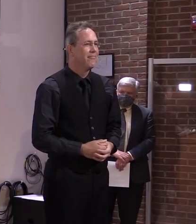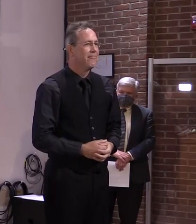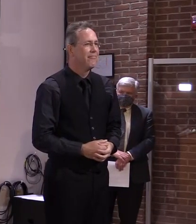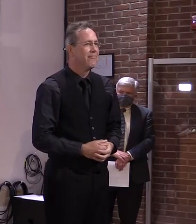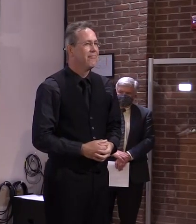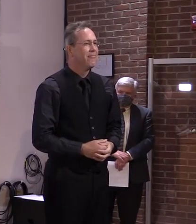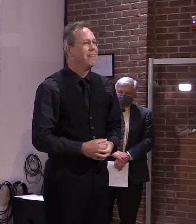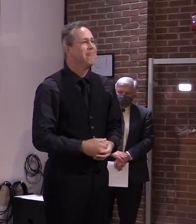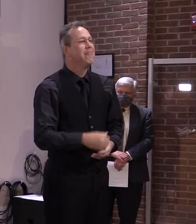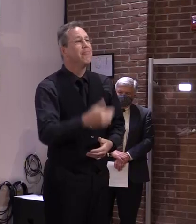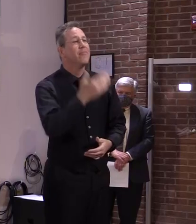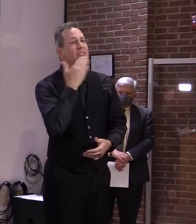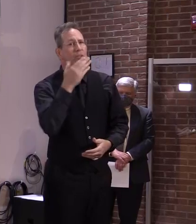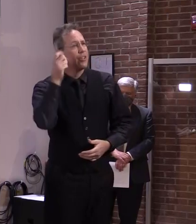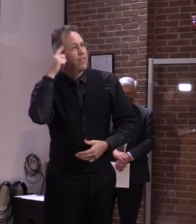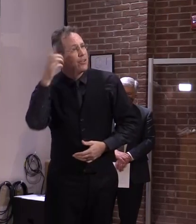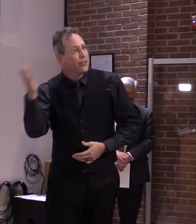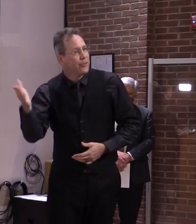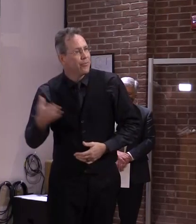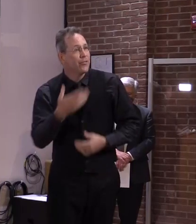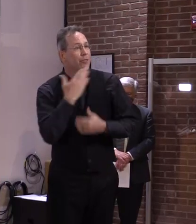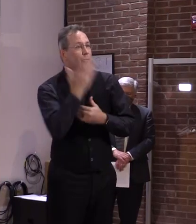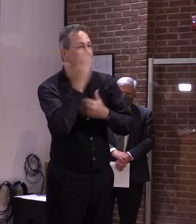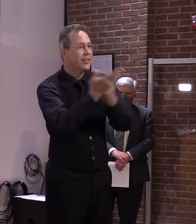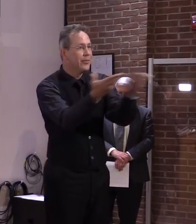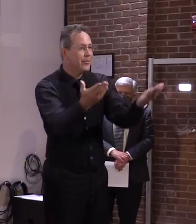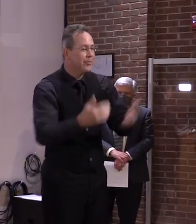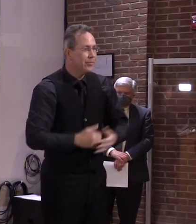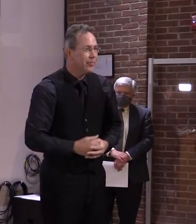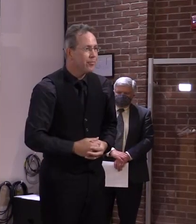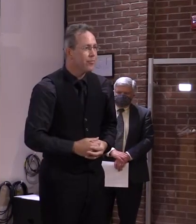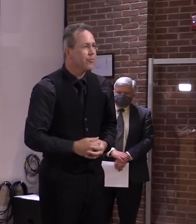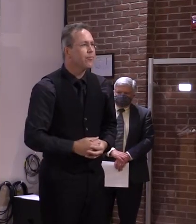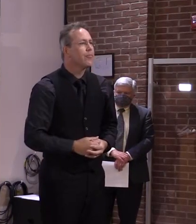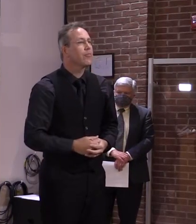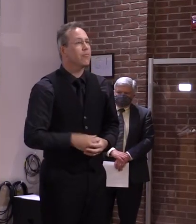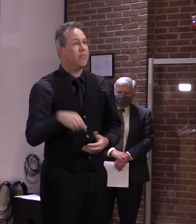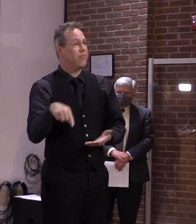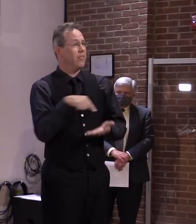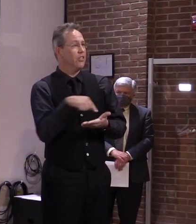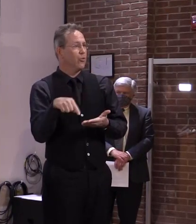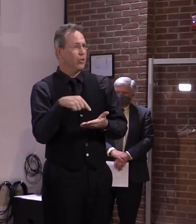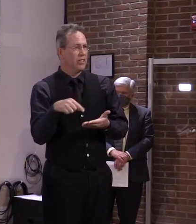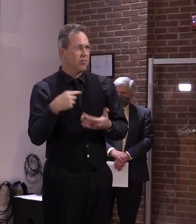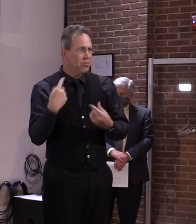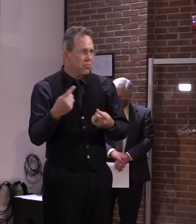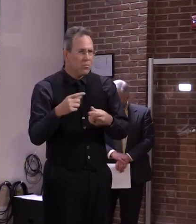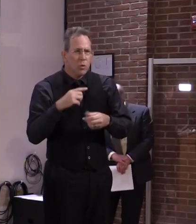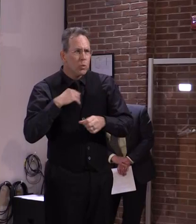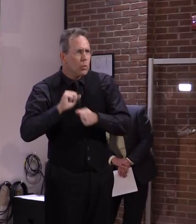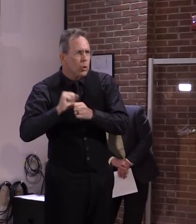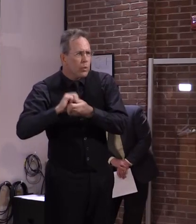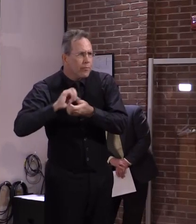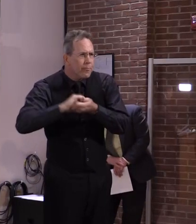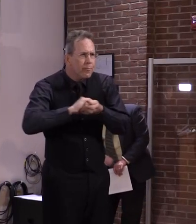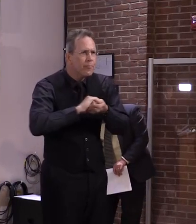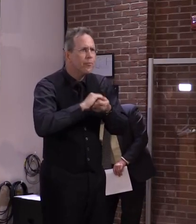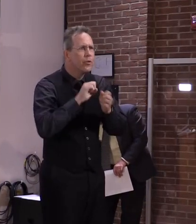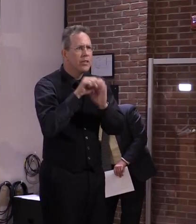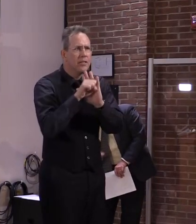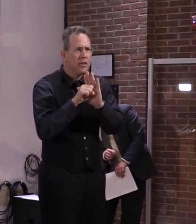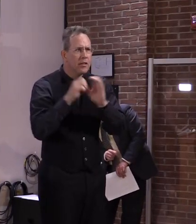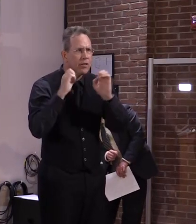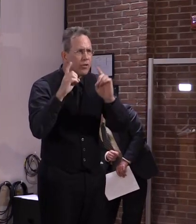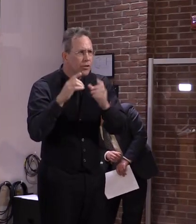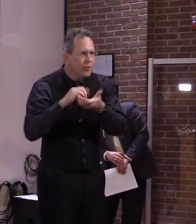Thank you, Governor. Good morning. This week, we have been working closely with our state partner agencies and organizations to set up